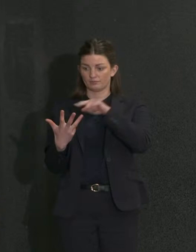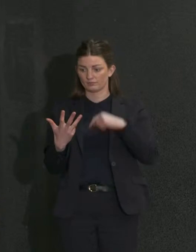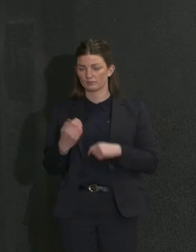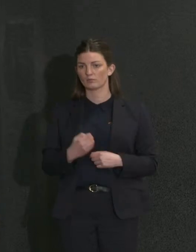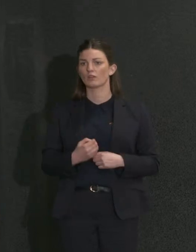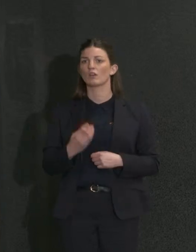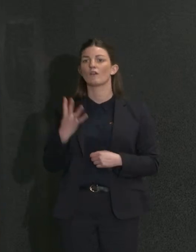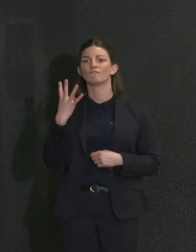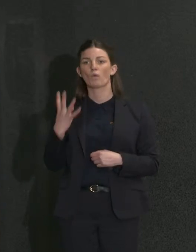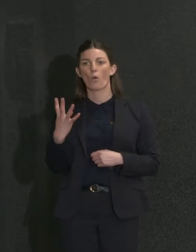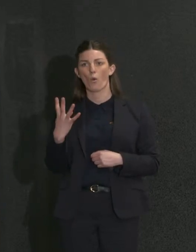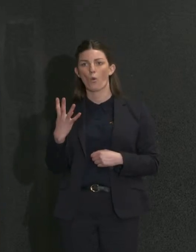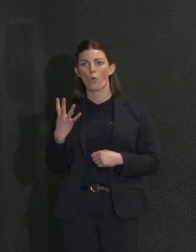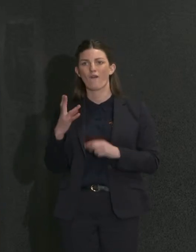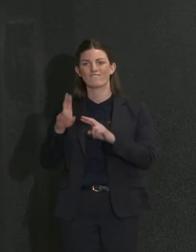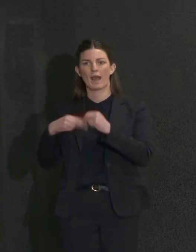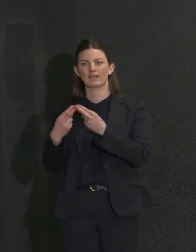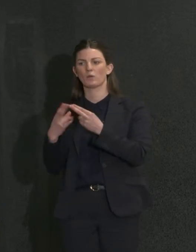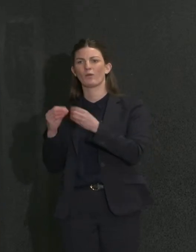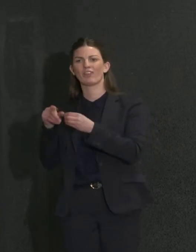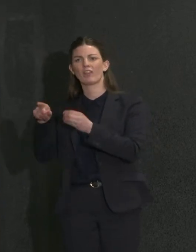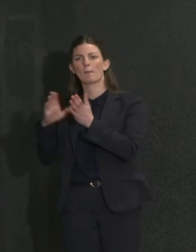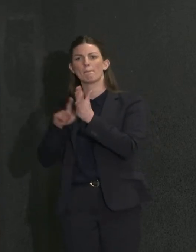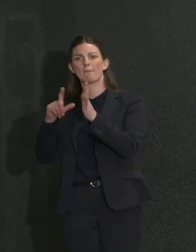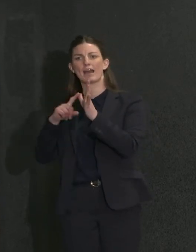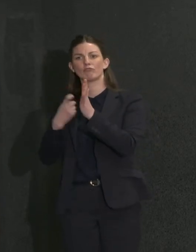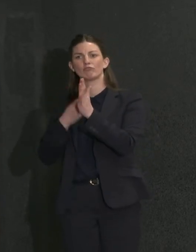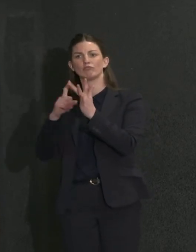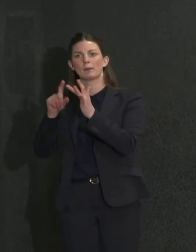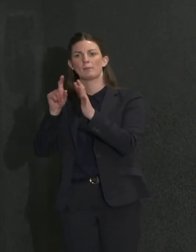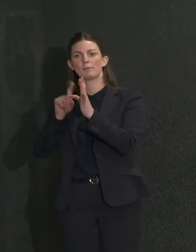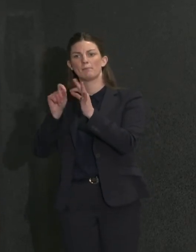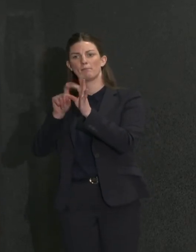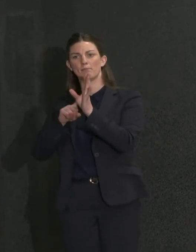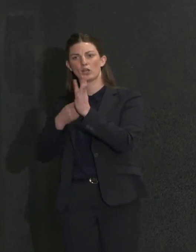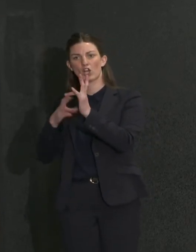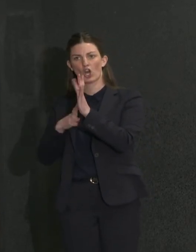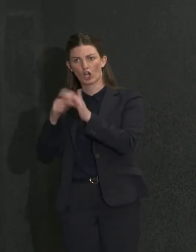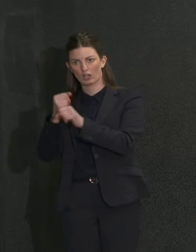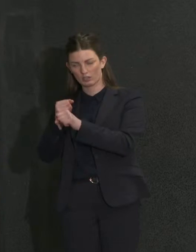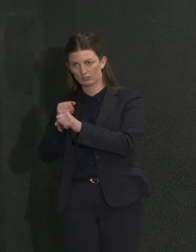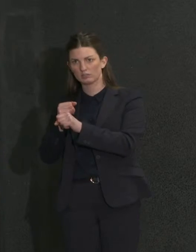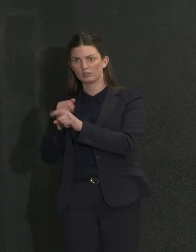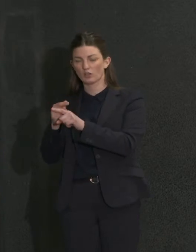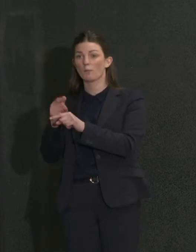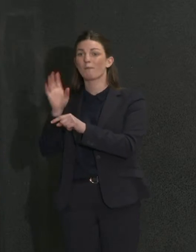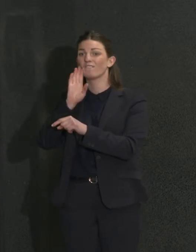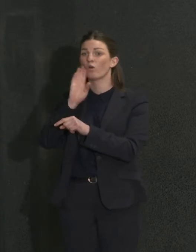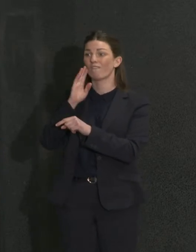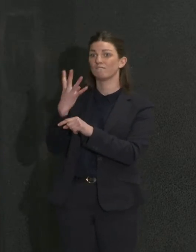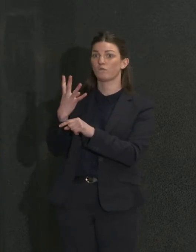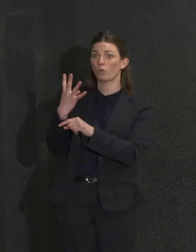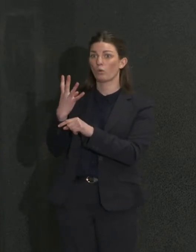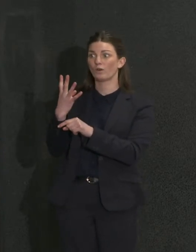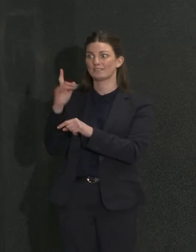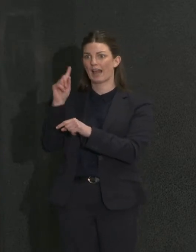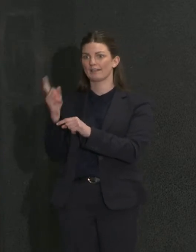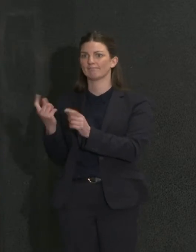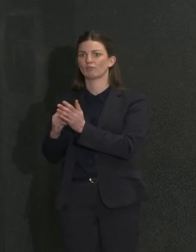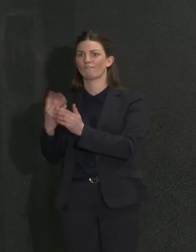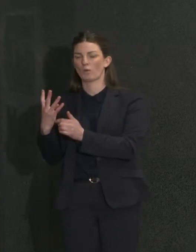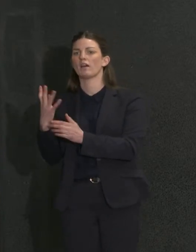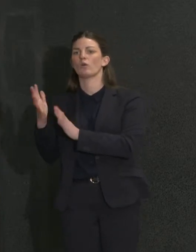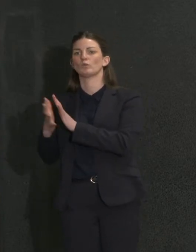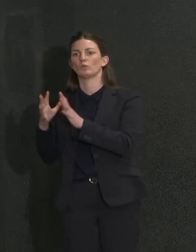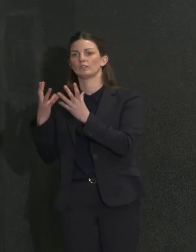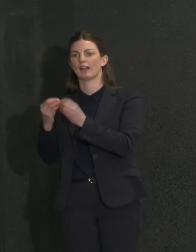family members in the City of Marylebone cluster. So that cluster was at 4 yesterday, it is at 8 now. In terms of all the other cases, all